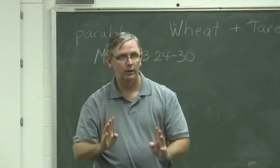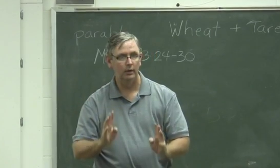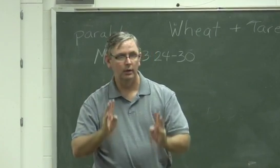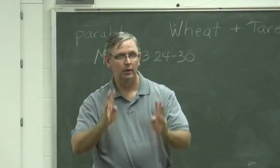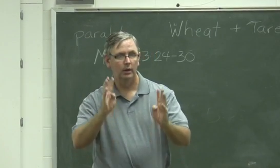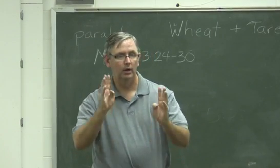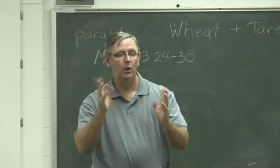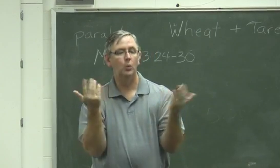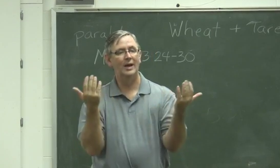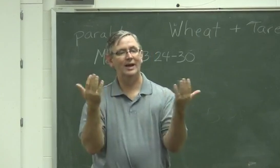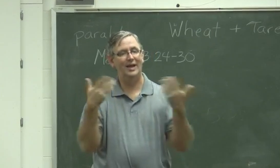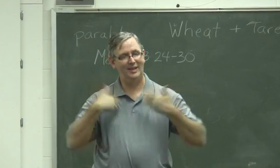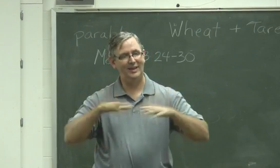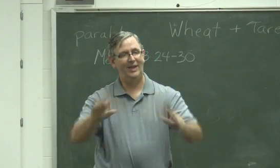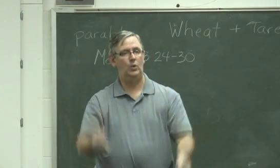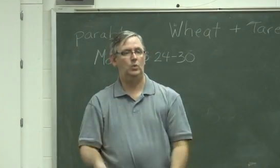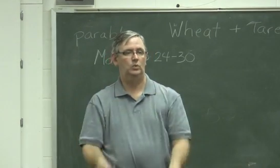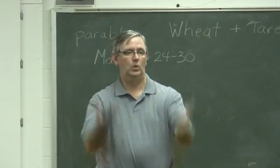Sometimes weeds and wheat, they look the same.